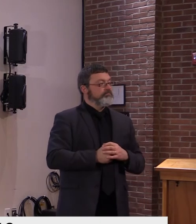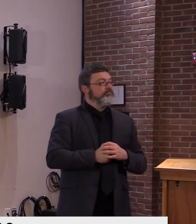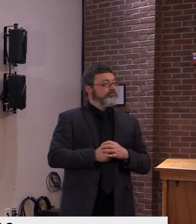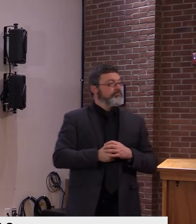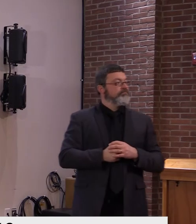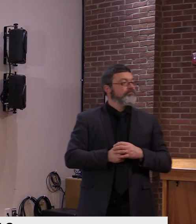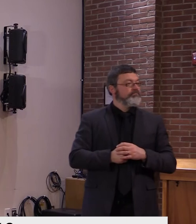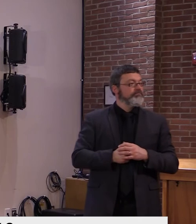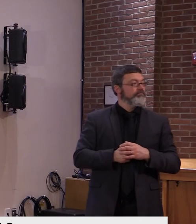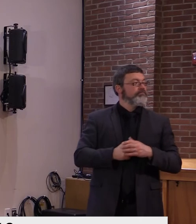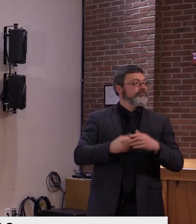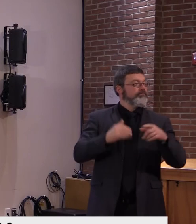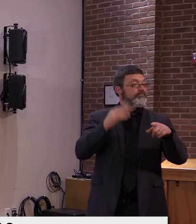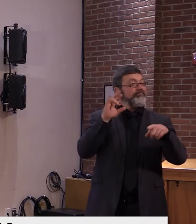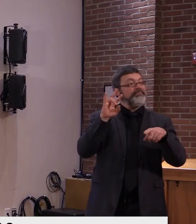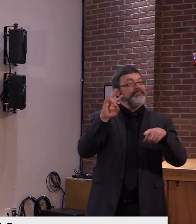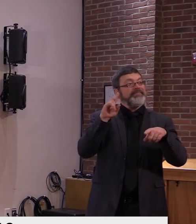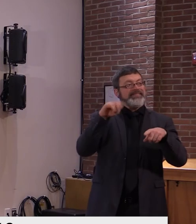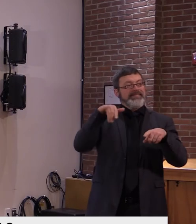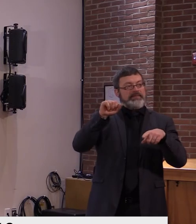Colin, 7 days.